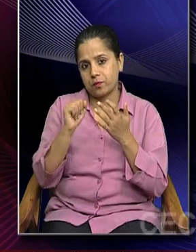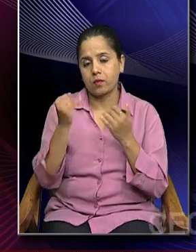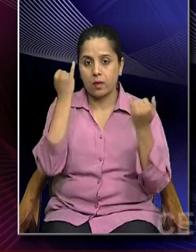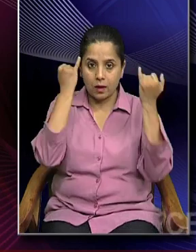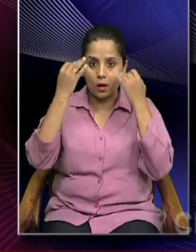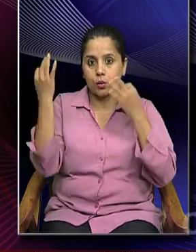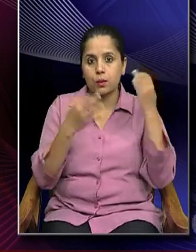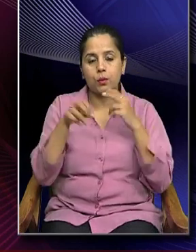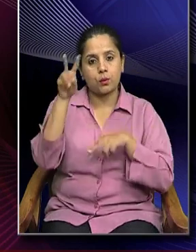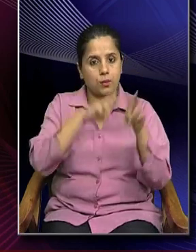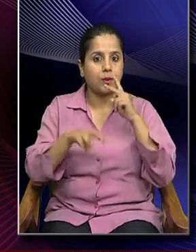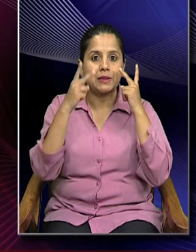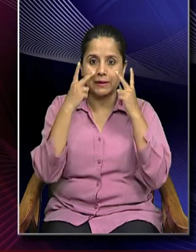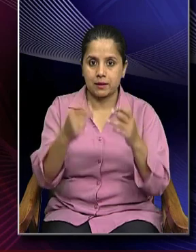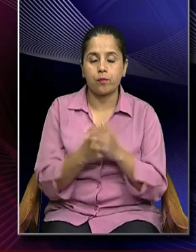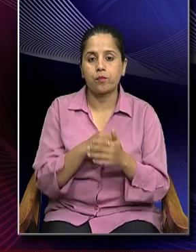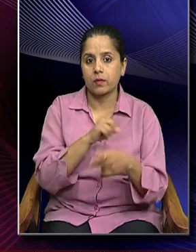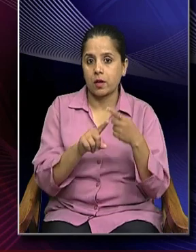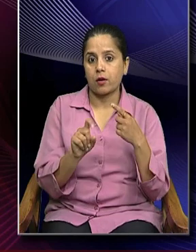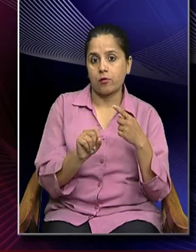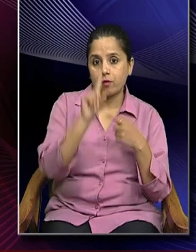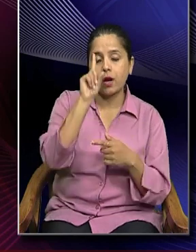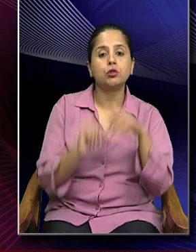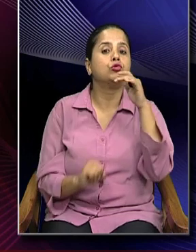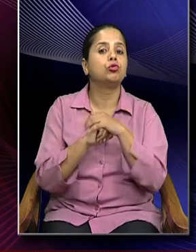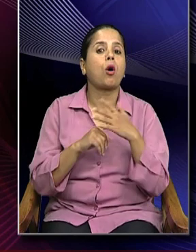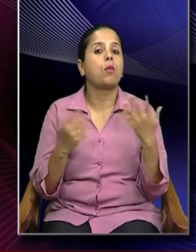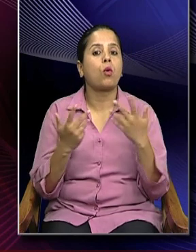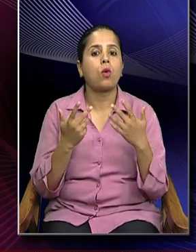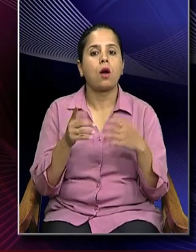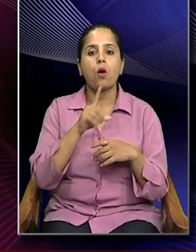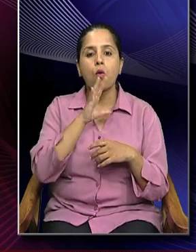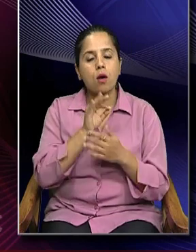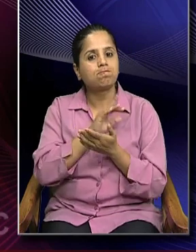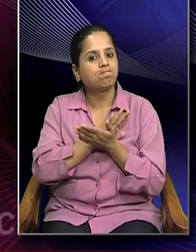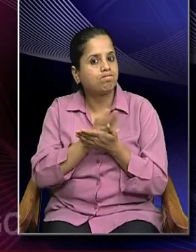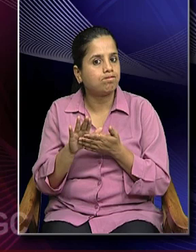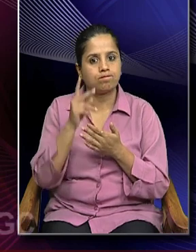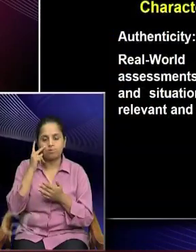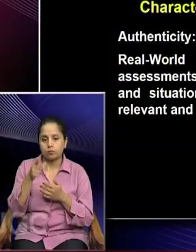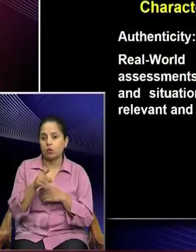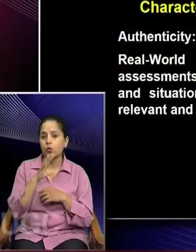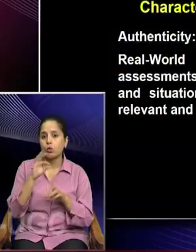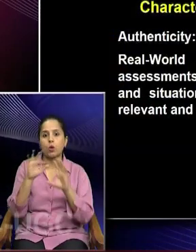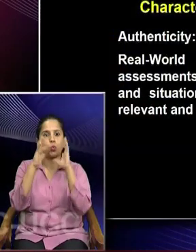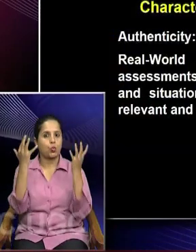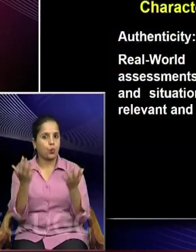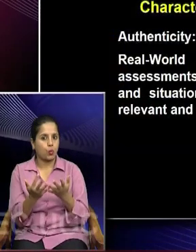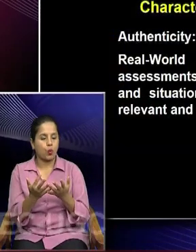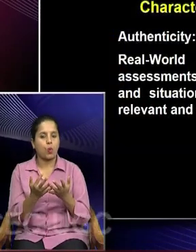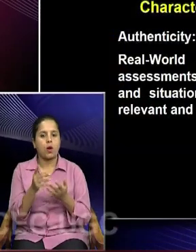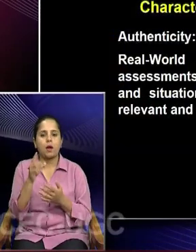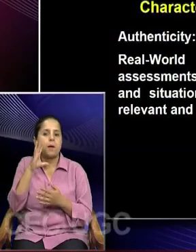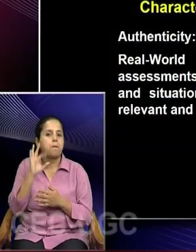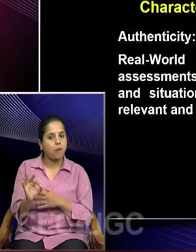innovative assessment. The first and the foremost is authenticity, that is the real world